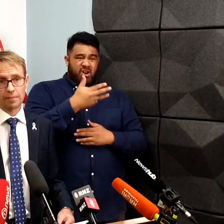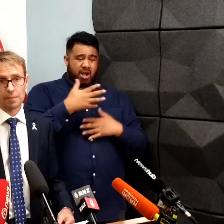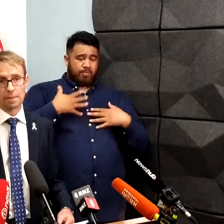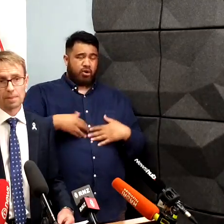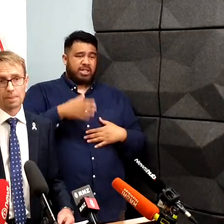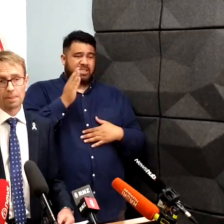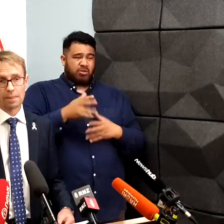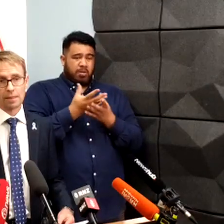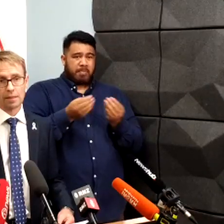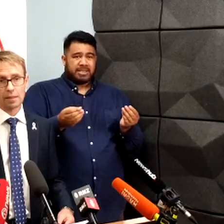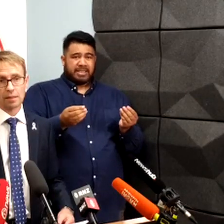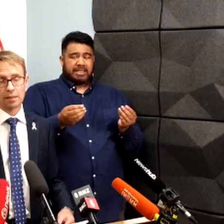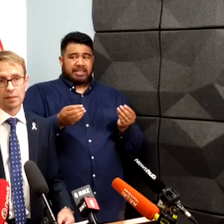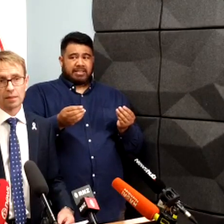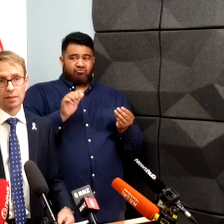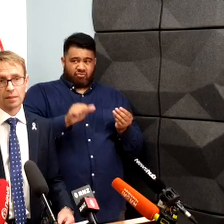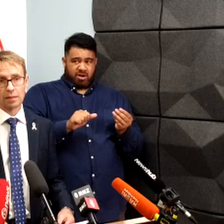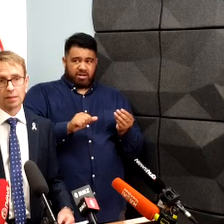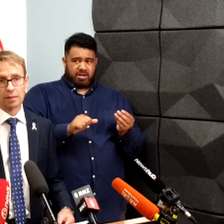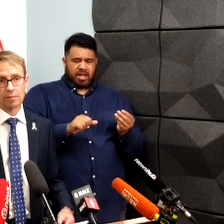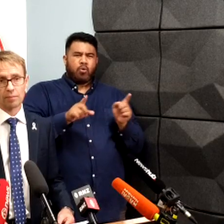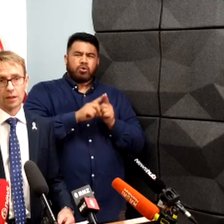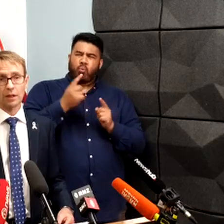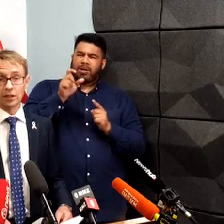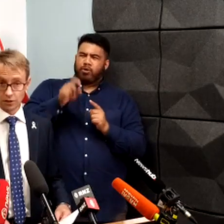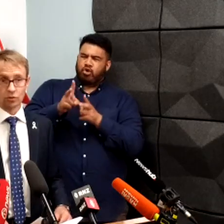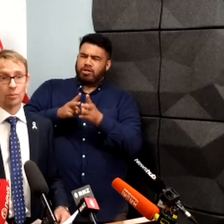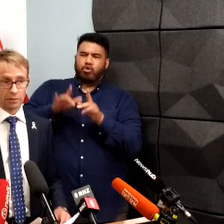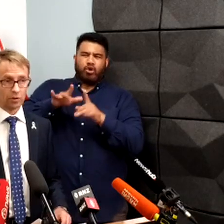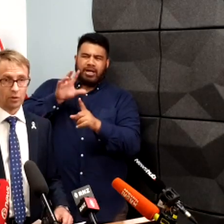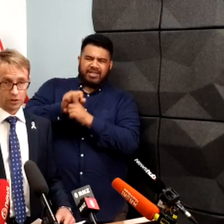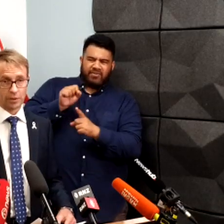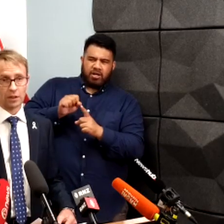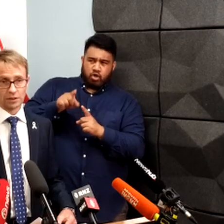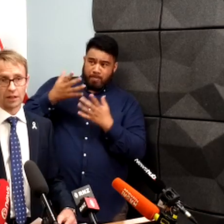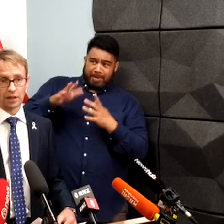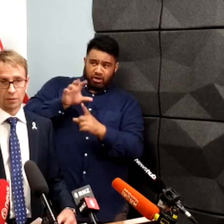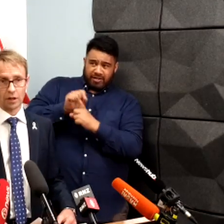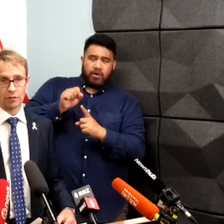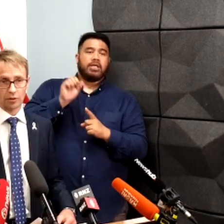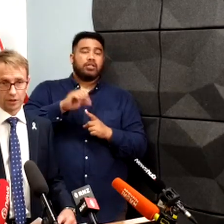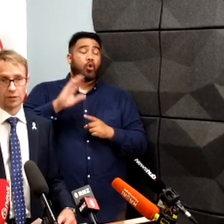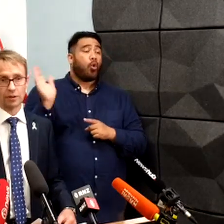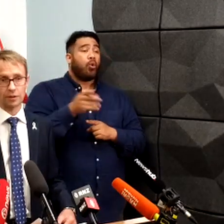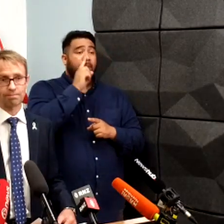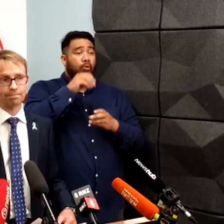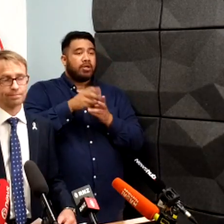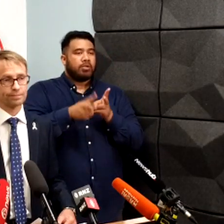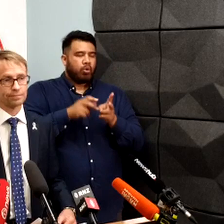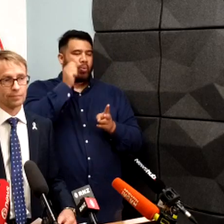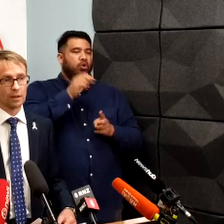on the island. There was the 1 person in hospital still unidentified. Has that been? Yes, all the people who are hospitalised are now fully